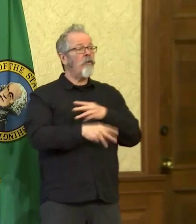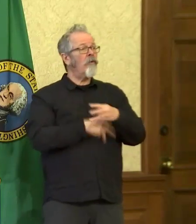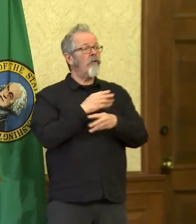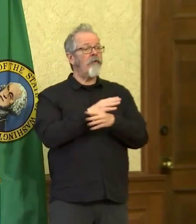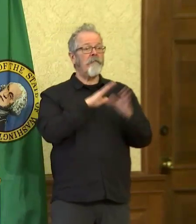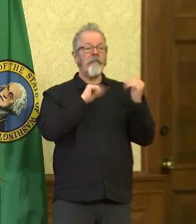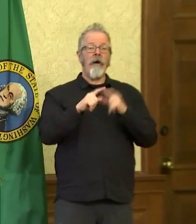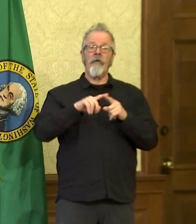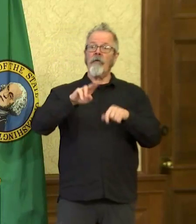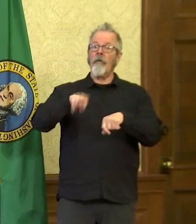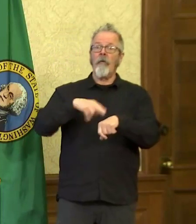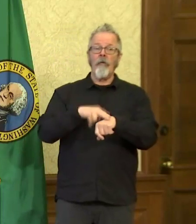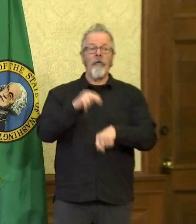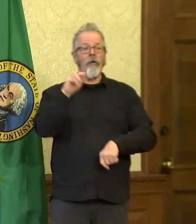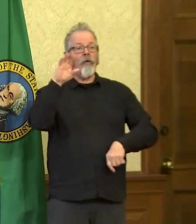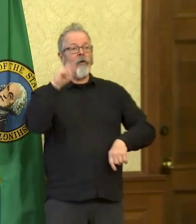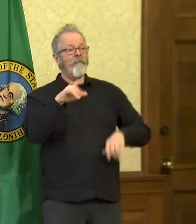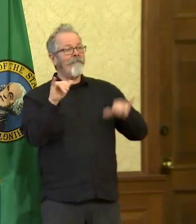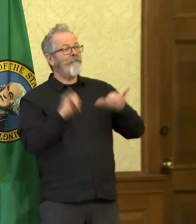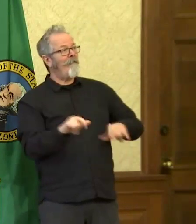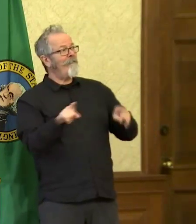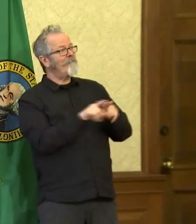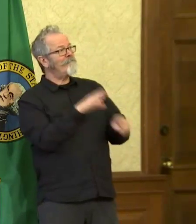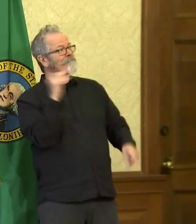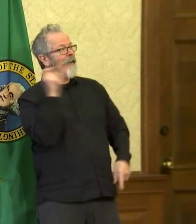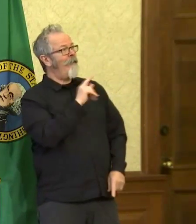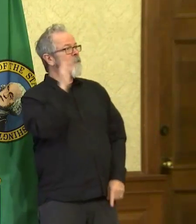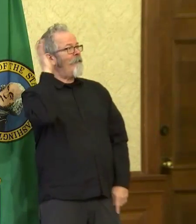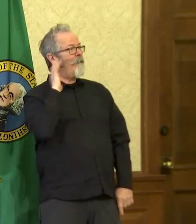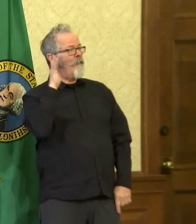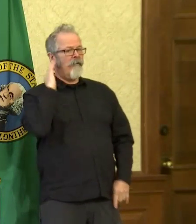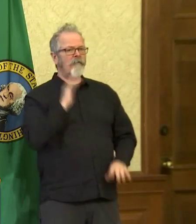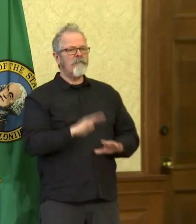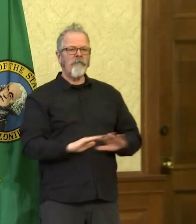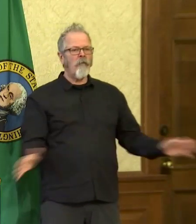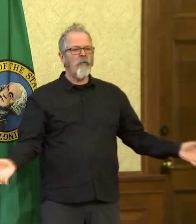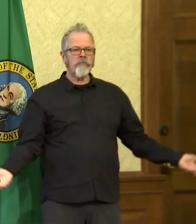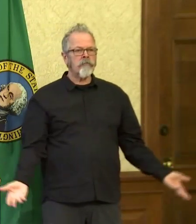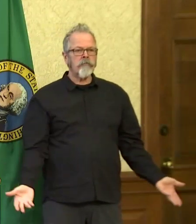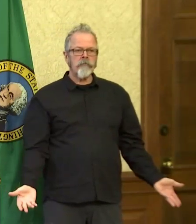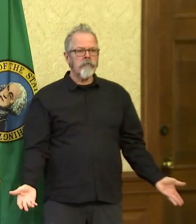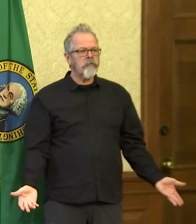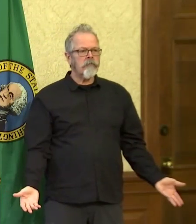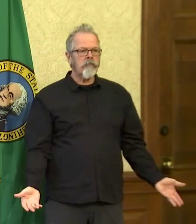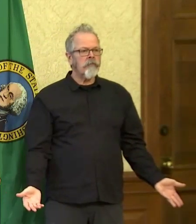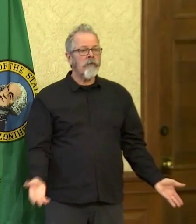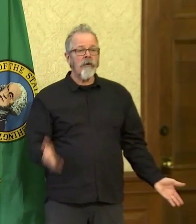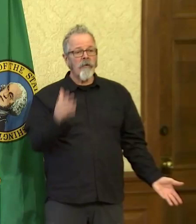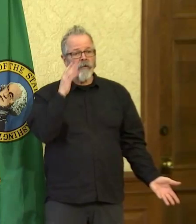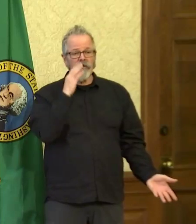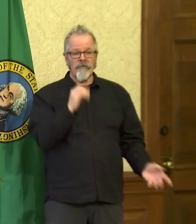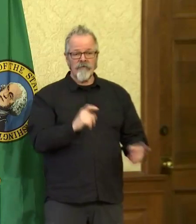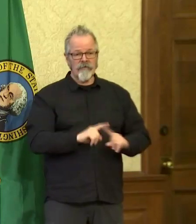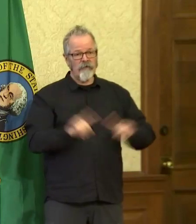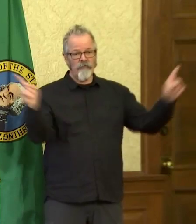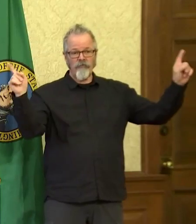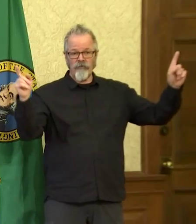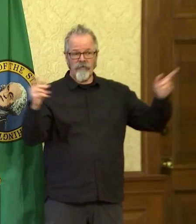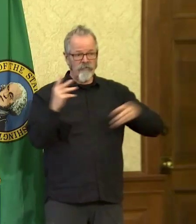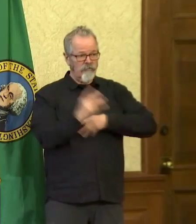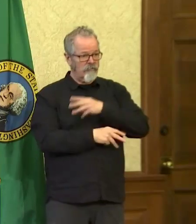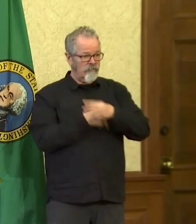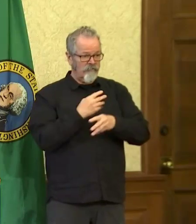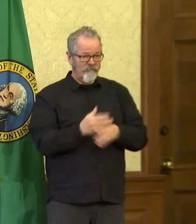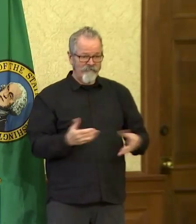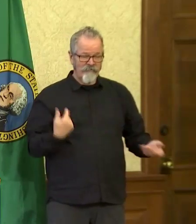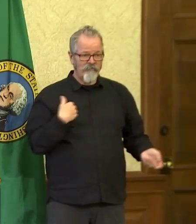iterative process. We will learn, we will adapt, we will get better, and we're going to try to keep driving this virus down. But yes, we've got to be alert